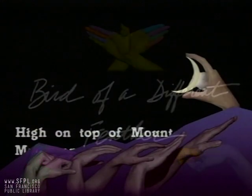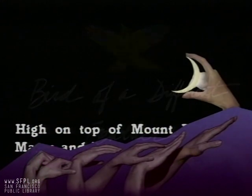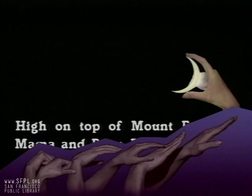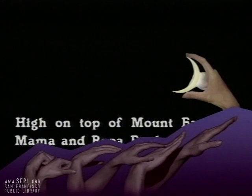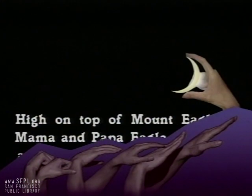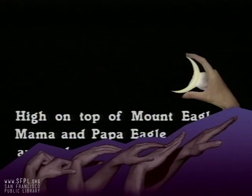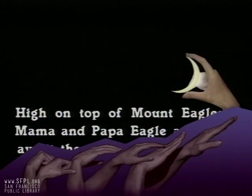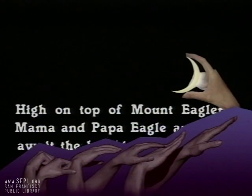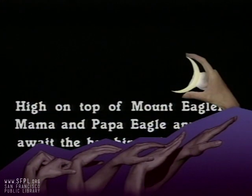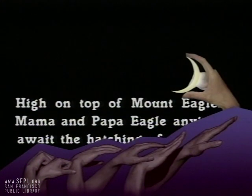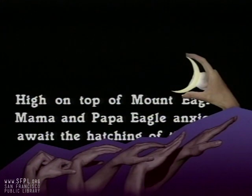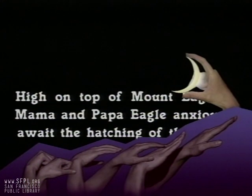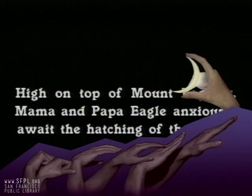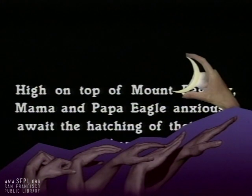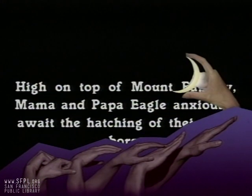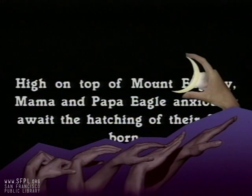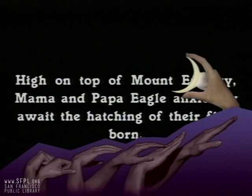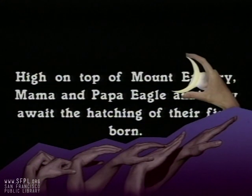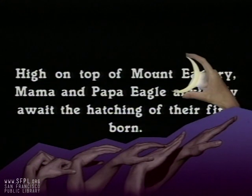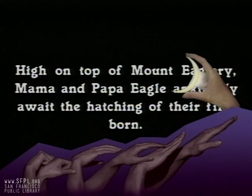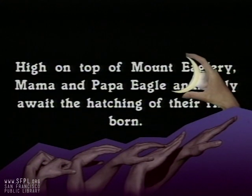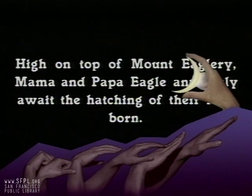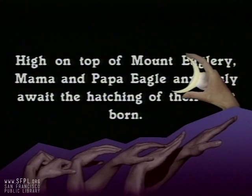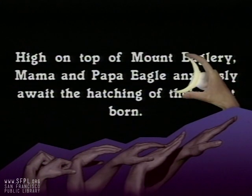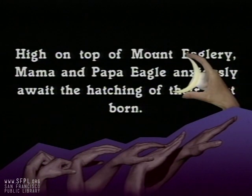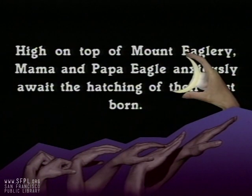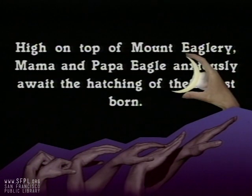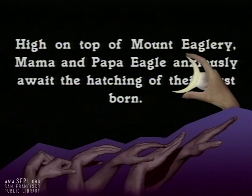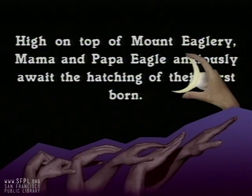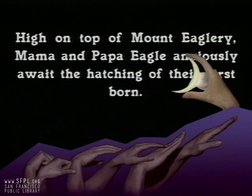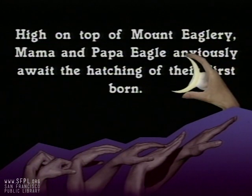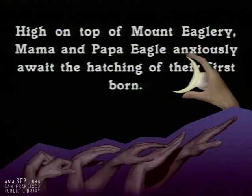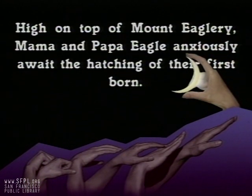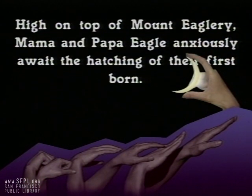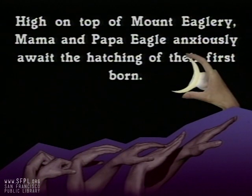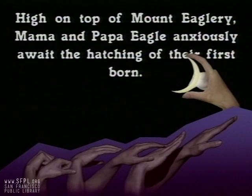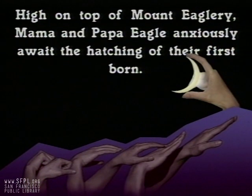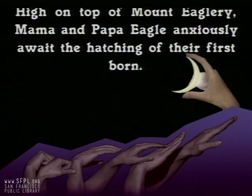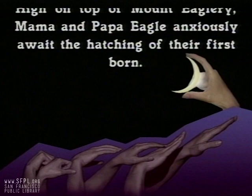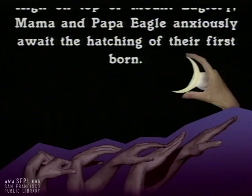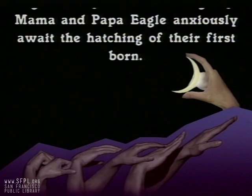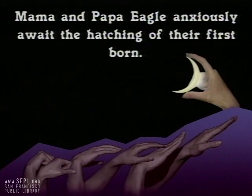High on top of Mount Eaglery, Mama and Papa Eagle anxiously await the hatching of their firstborn.